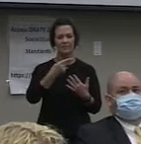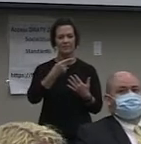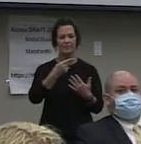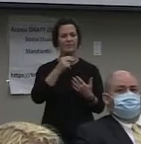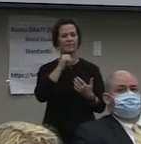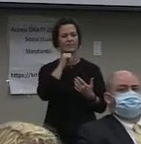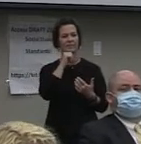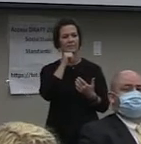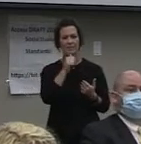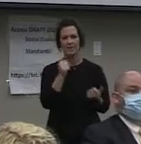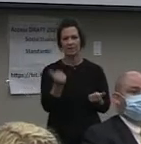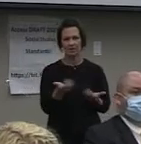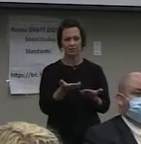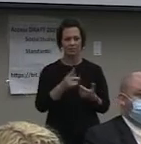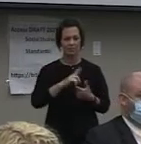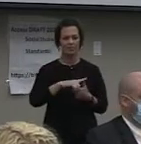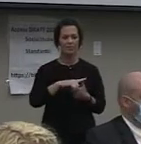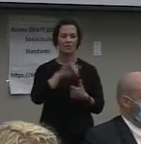Kayla Joseph is not in attendance.